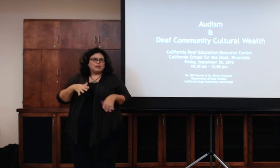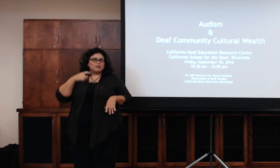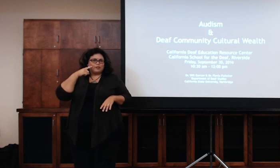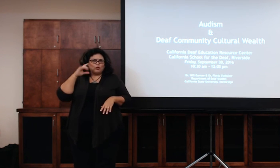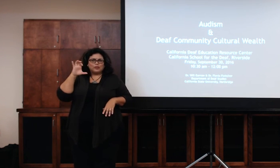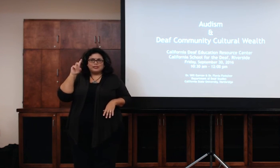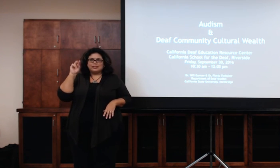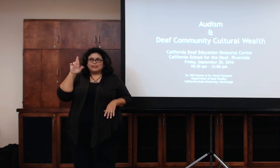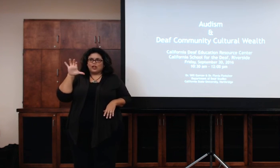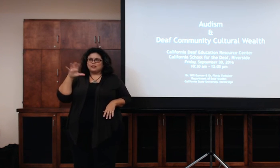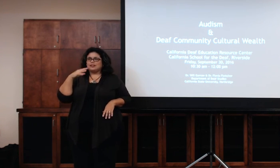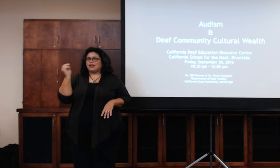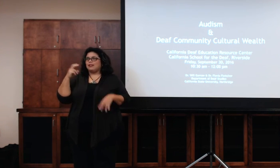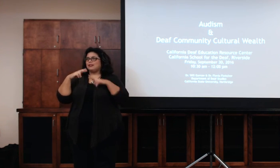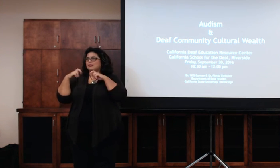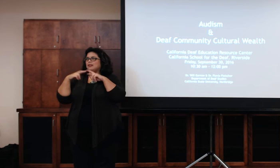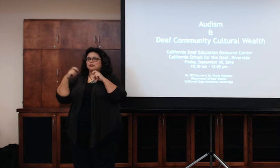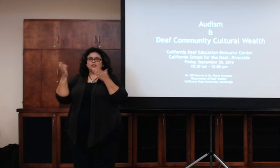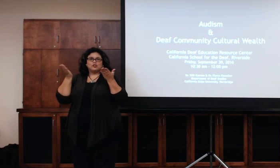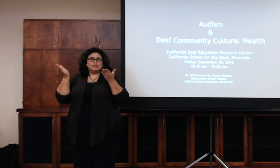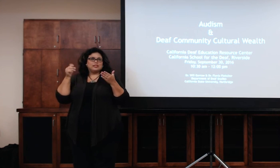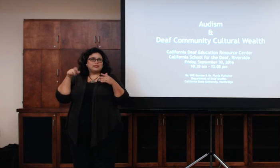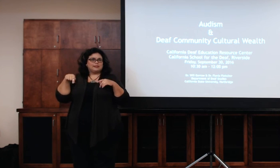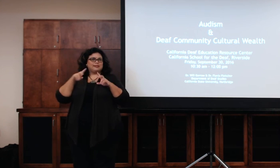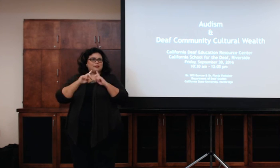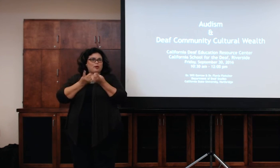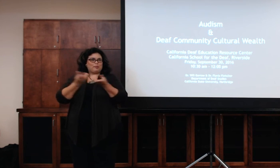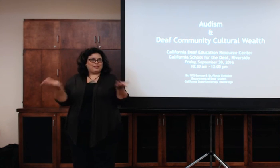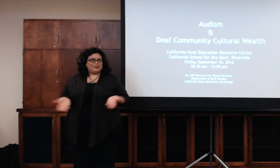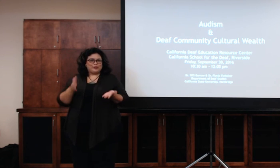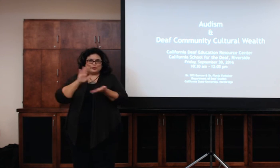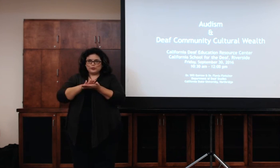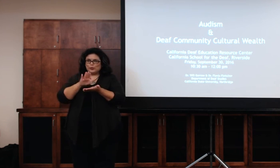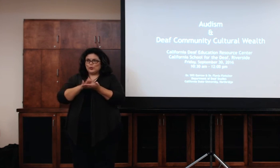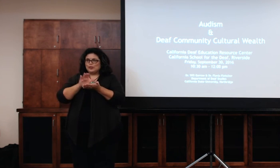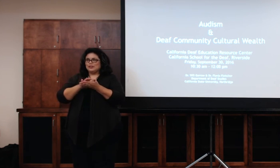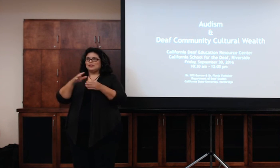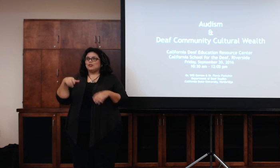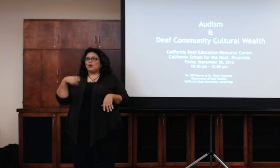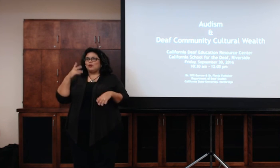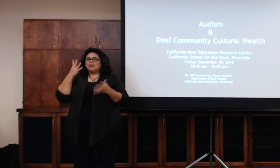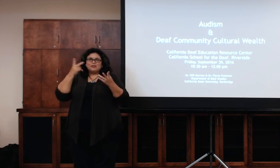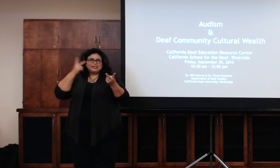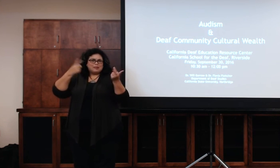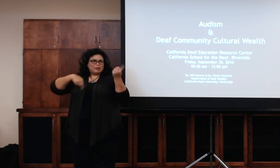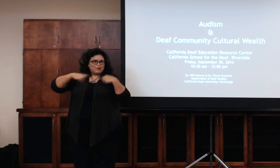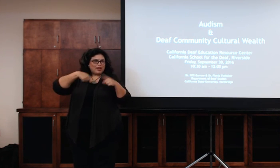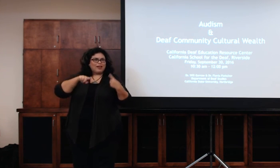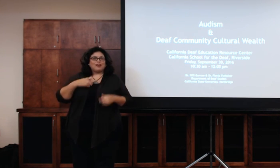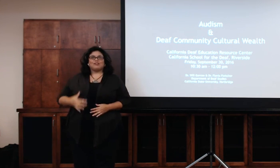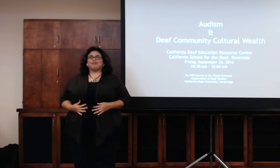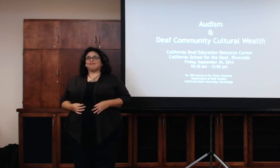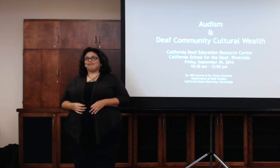supervisor for CDERC and the assessment services here, assessment department here at the school. You've probably seen me